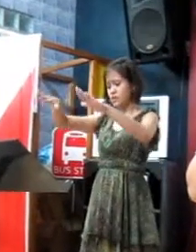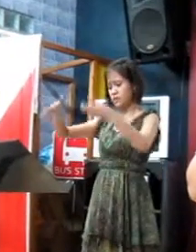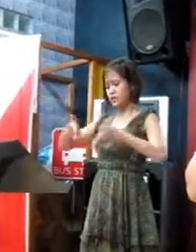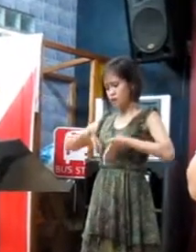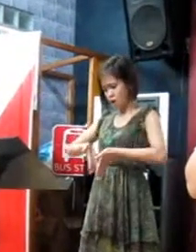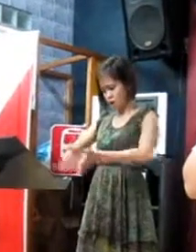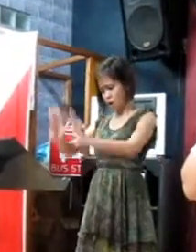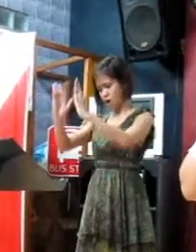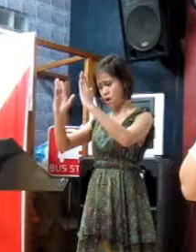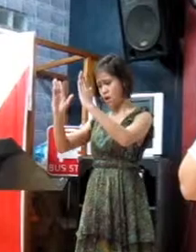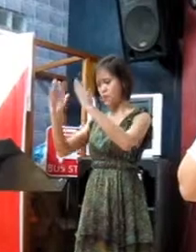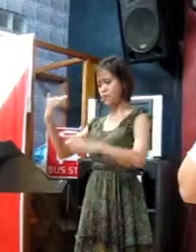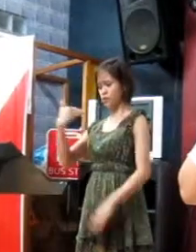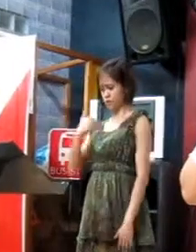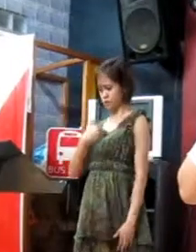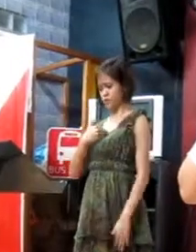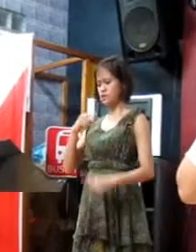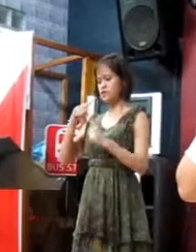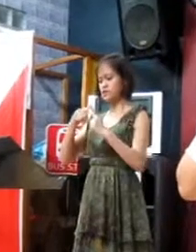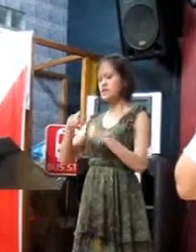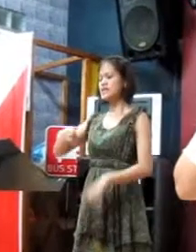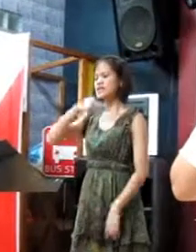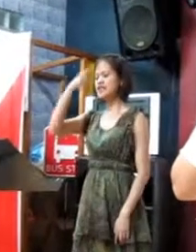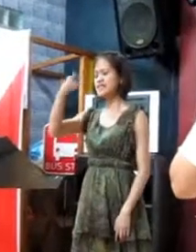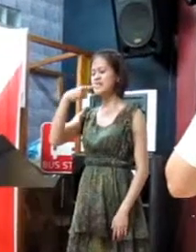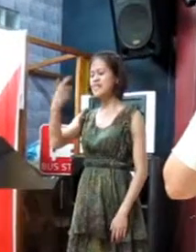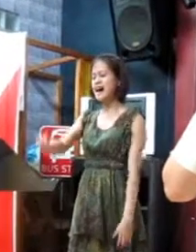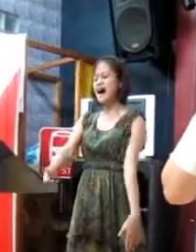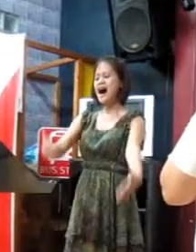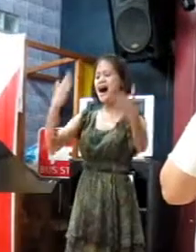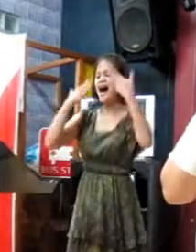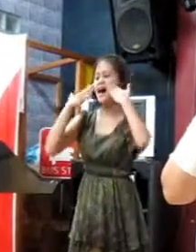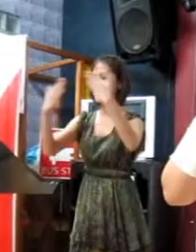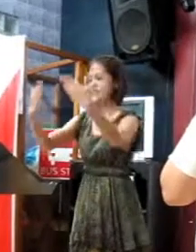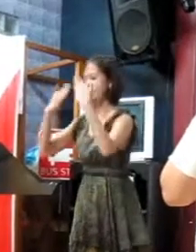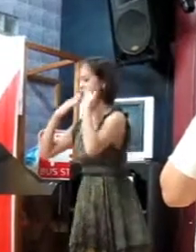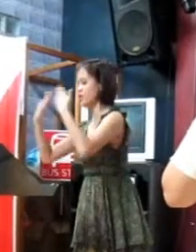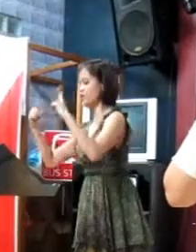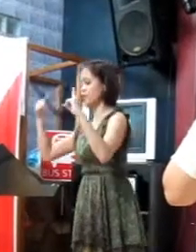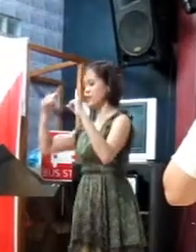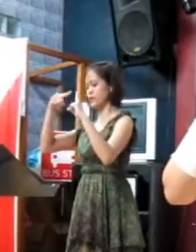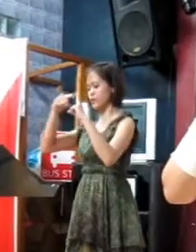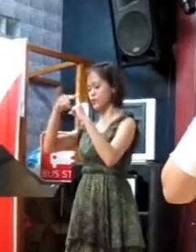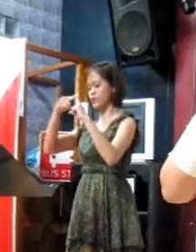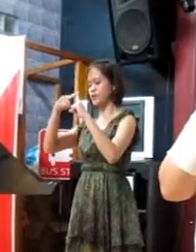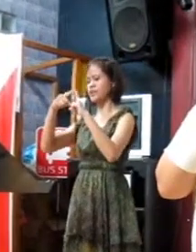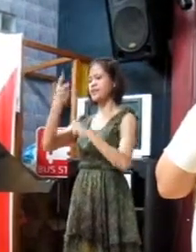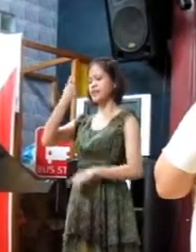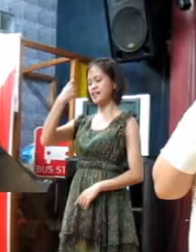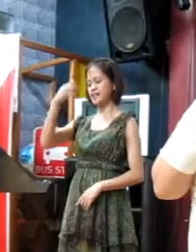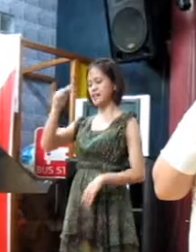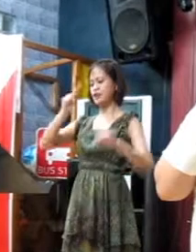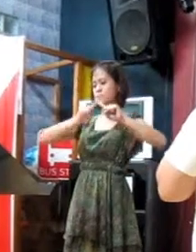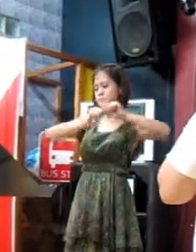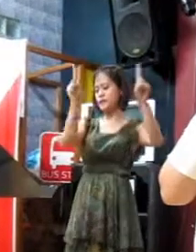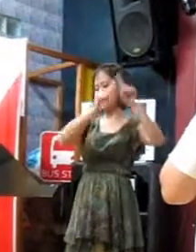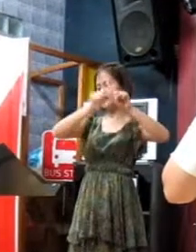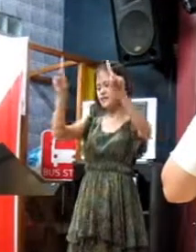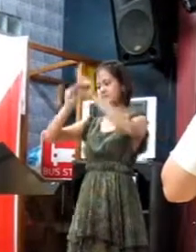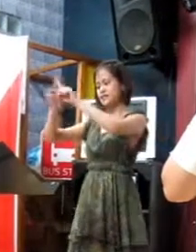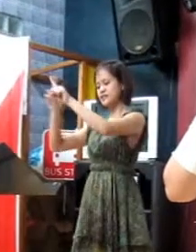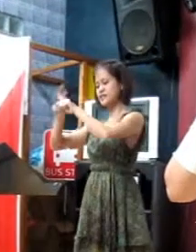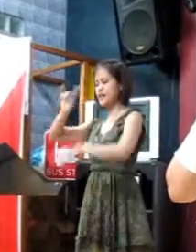please allow me to say thank you to